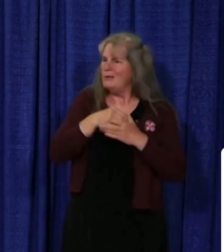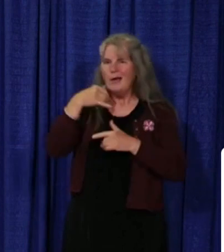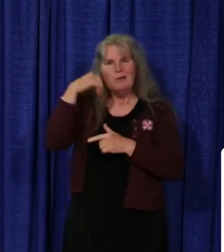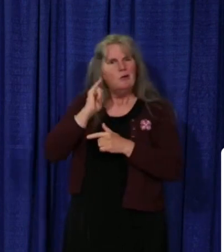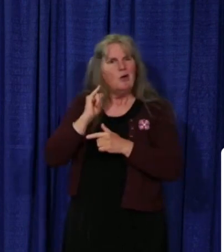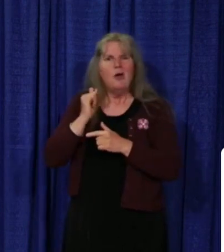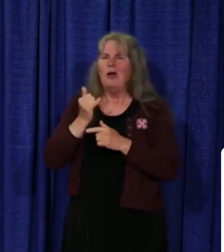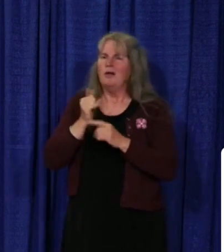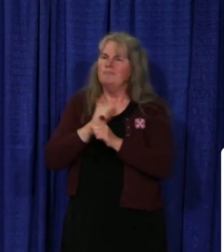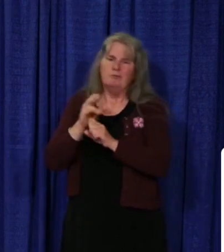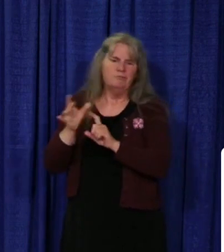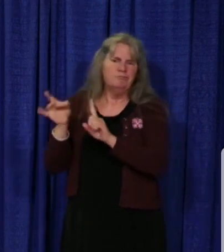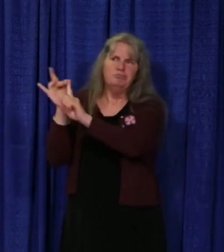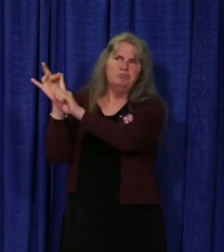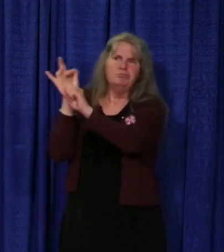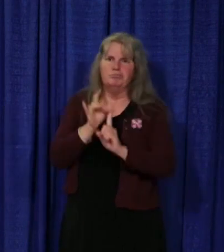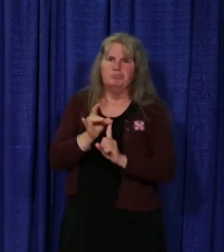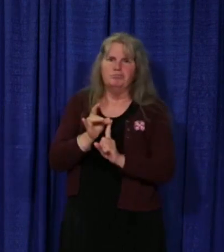of the territory